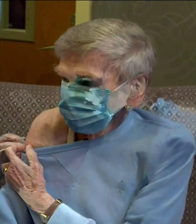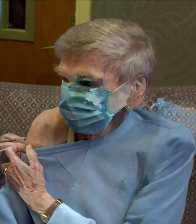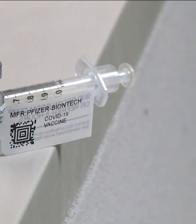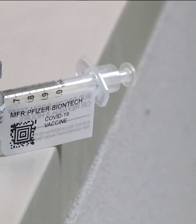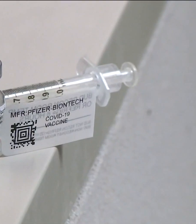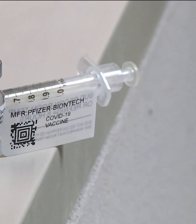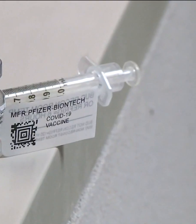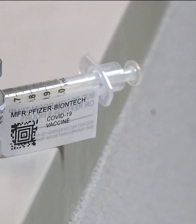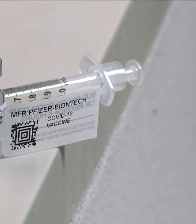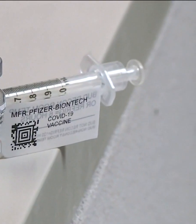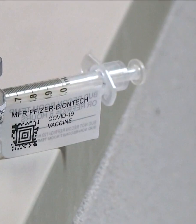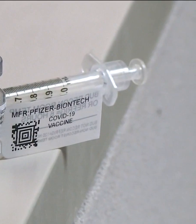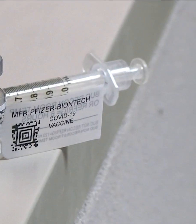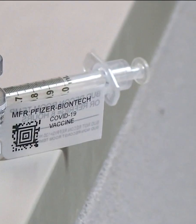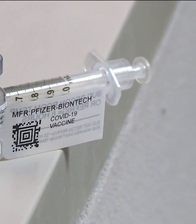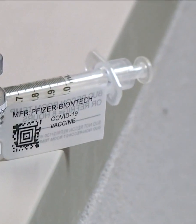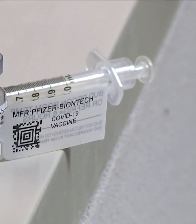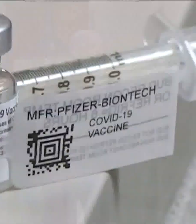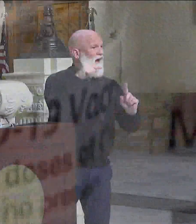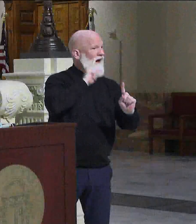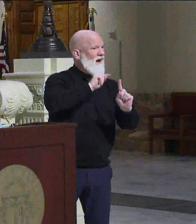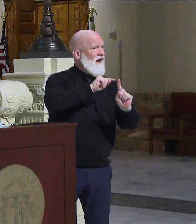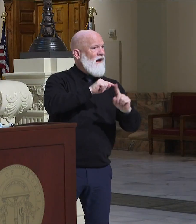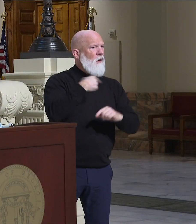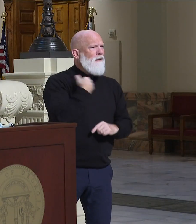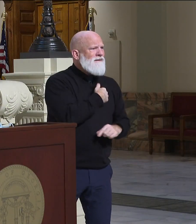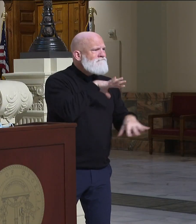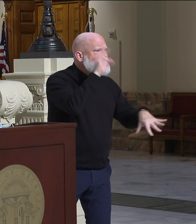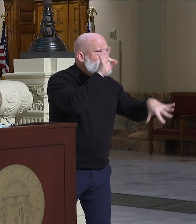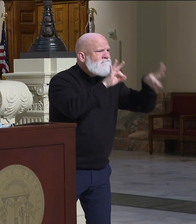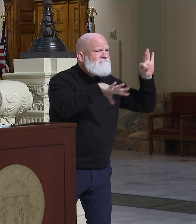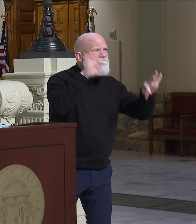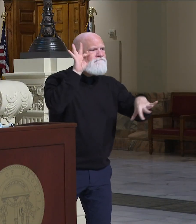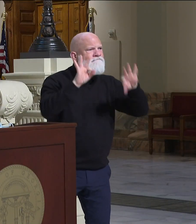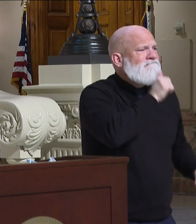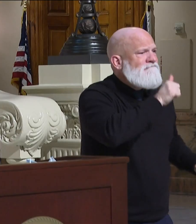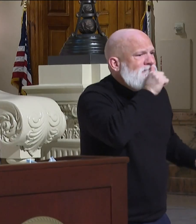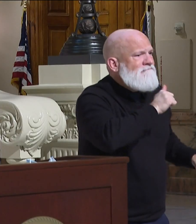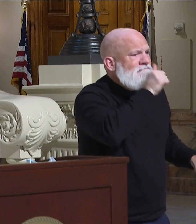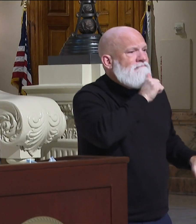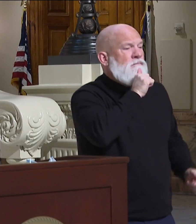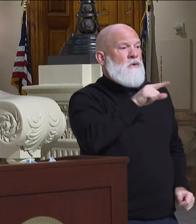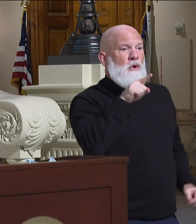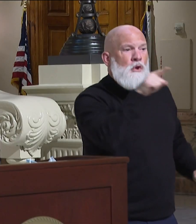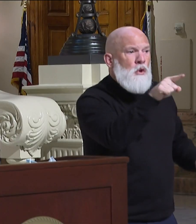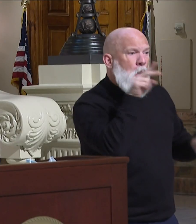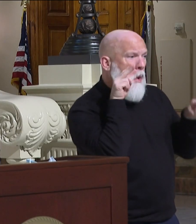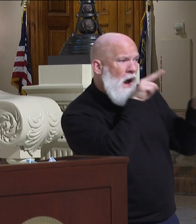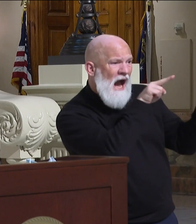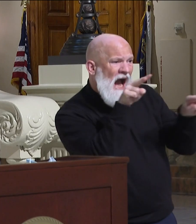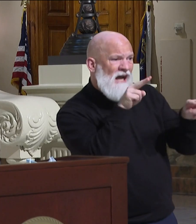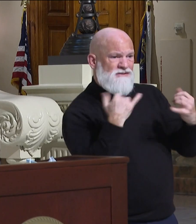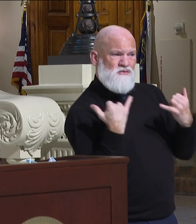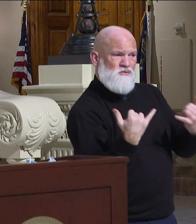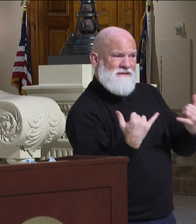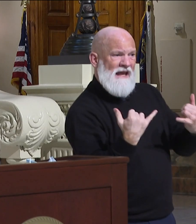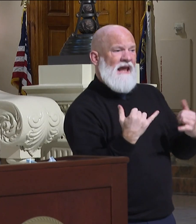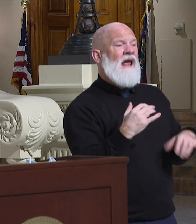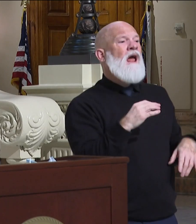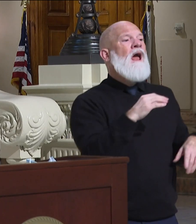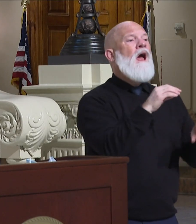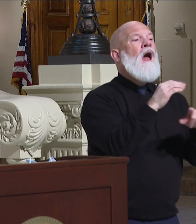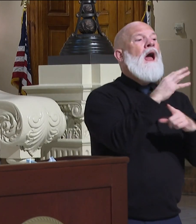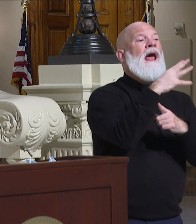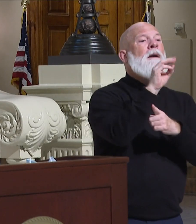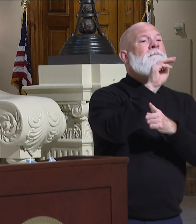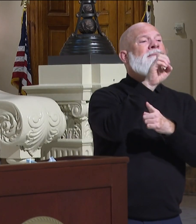enough vaccines for everyone. This is not the time to grow complacent. We will still have far more demand than we have